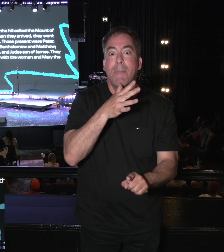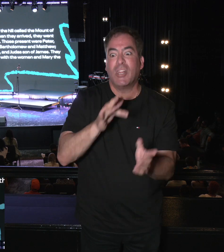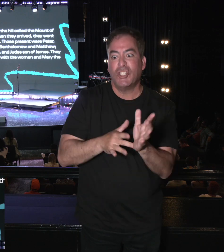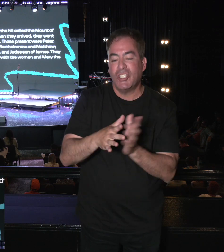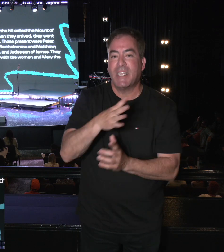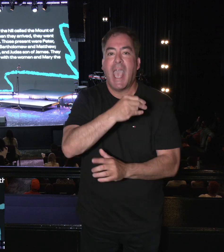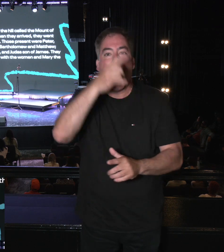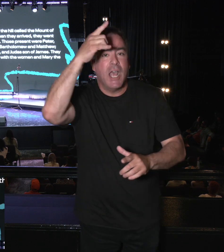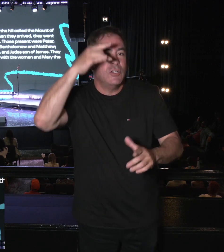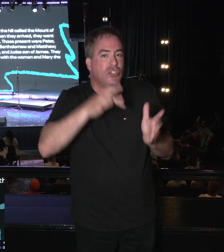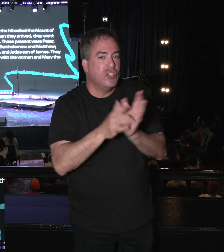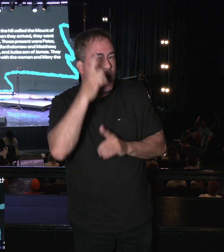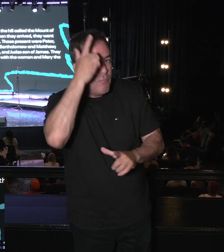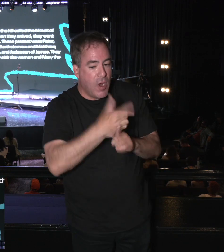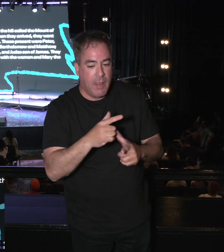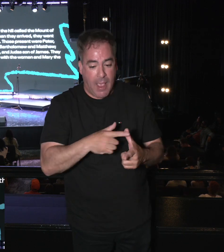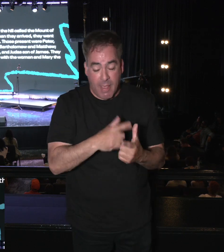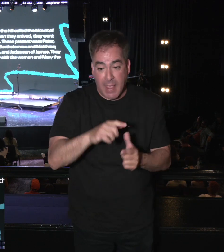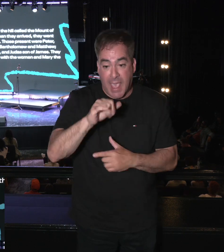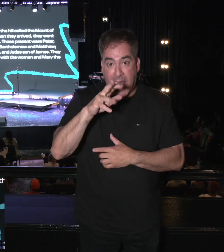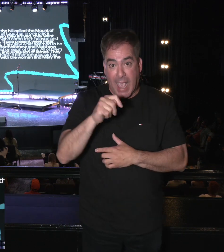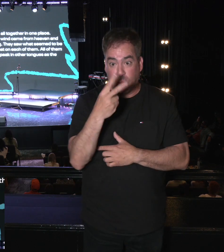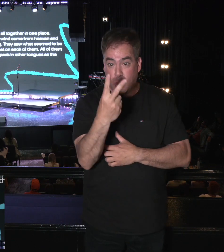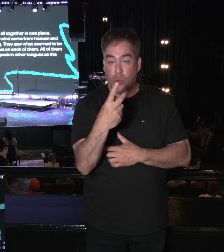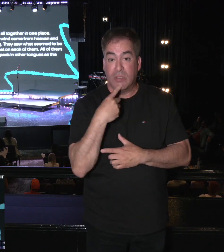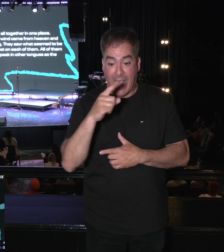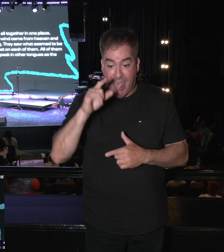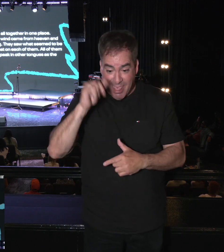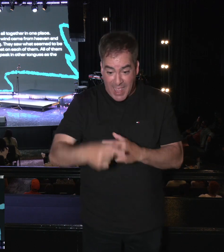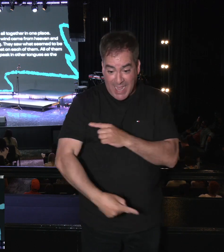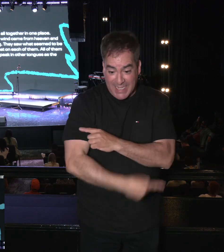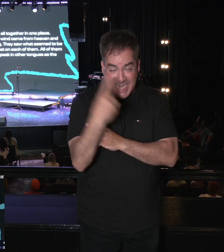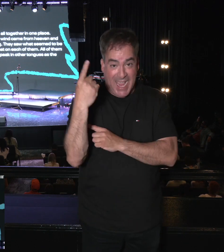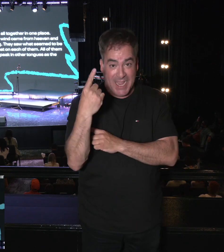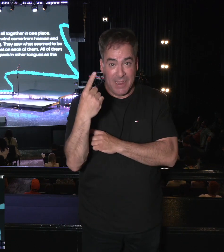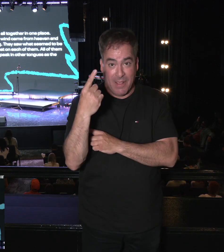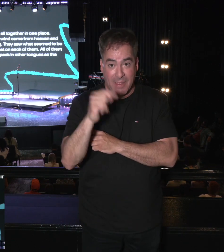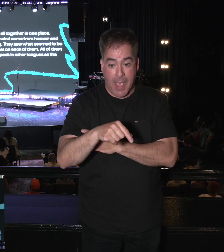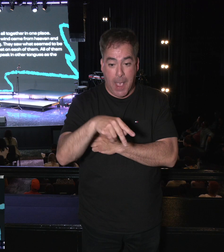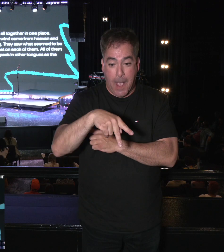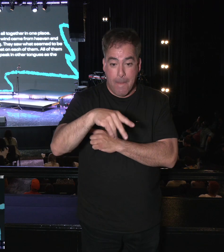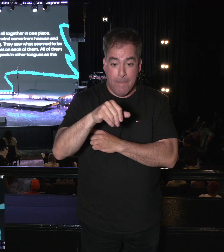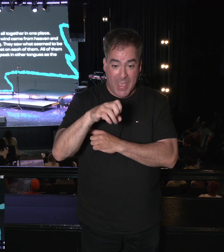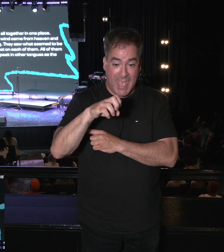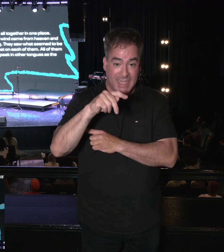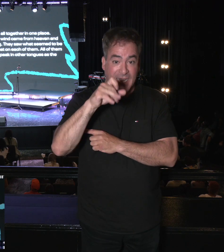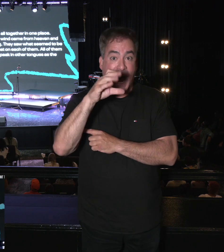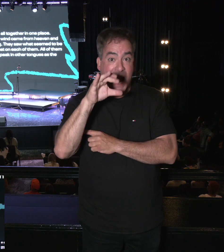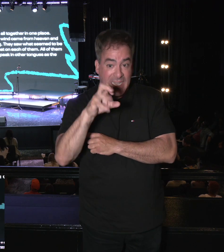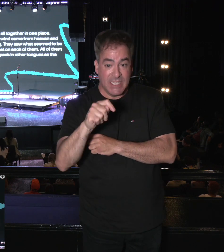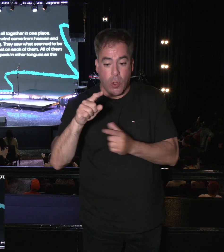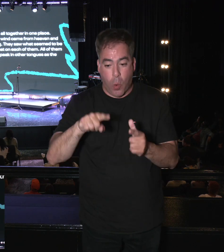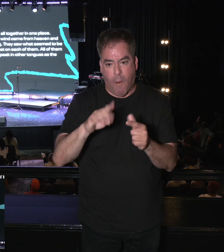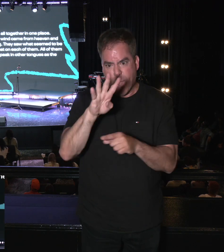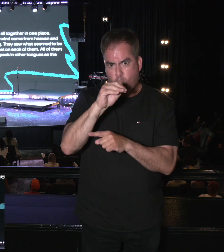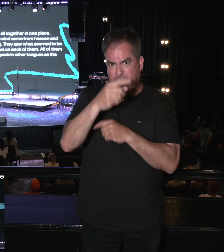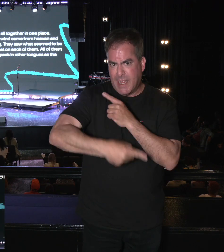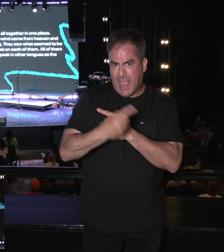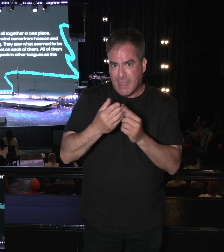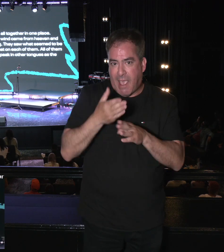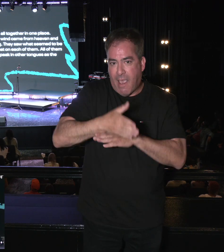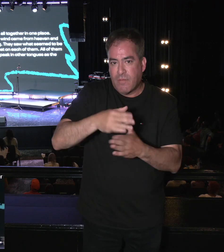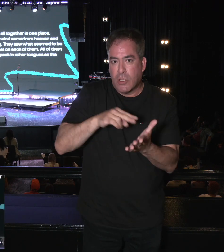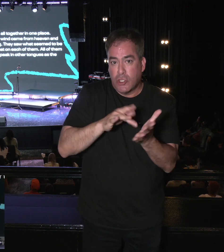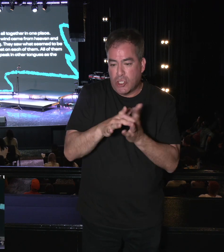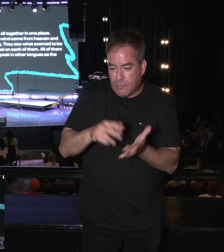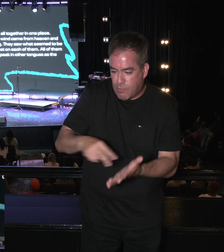then right into Acts 2, says, when the day of Pentecost came, that means from the 40 days where Jesus ascended into heaven, he said